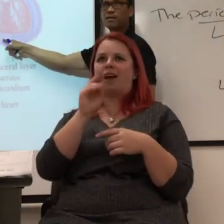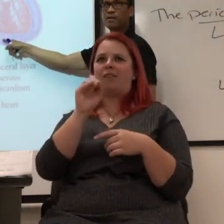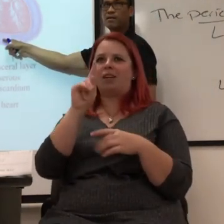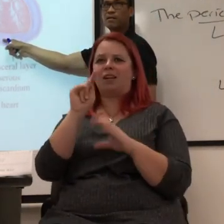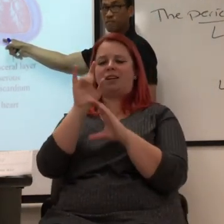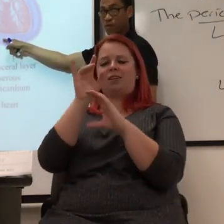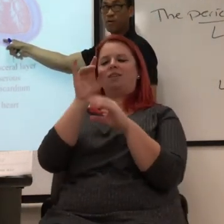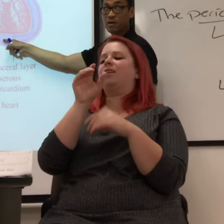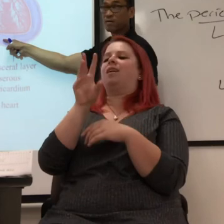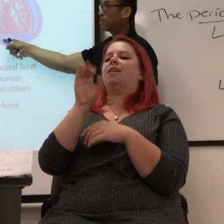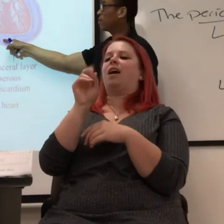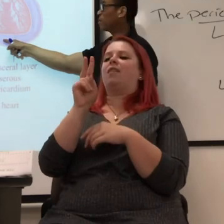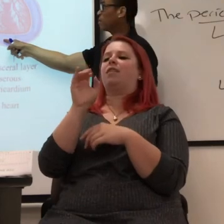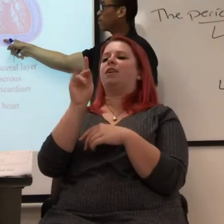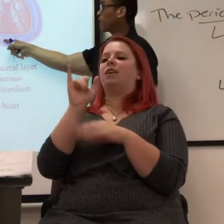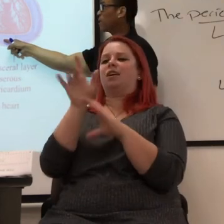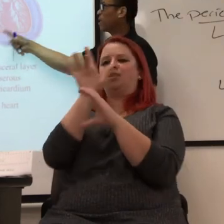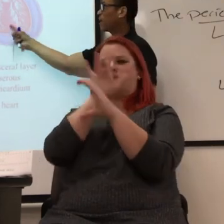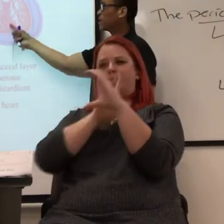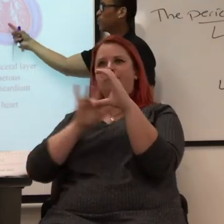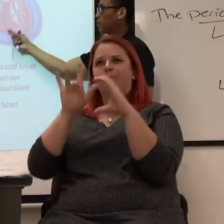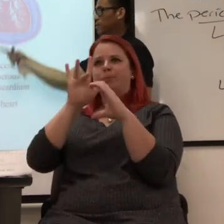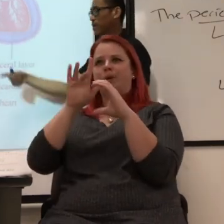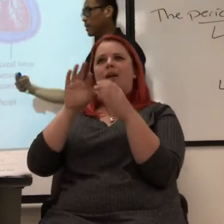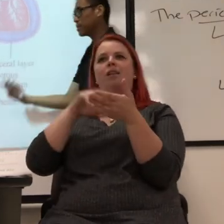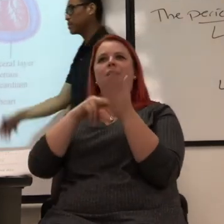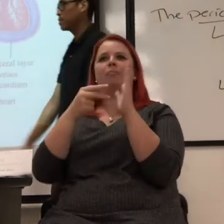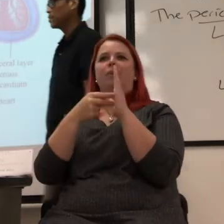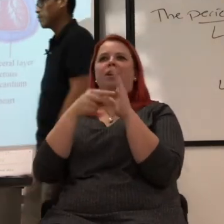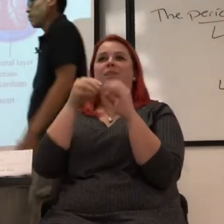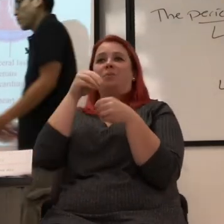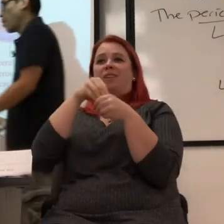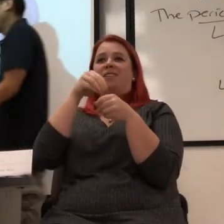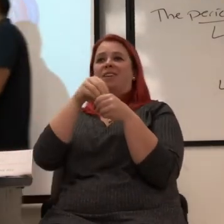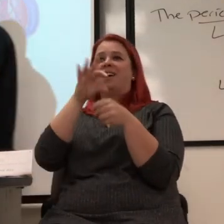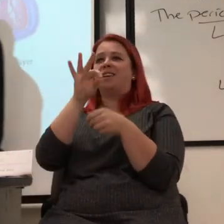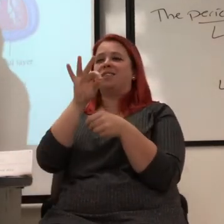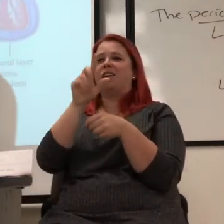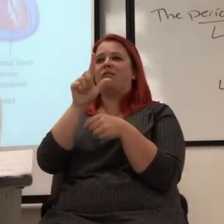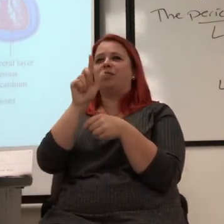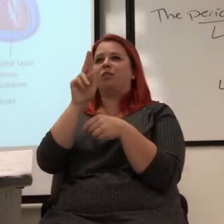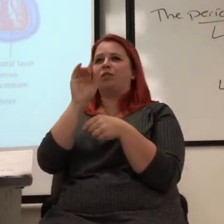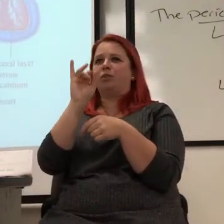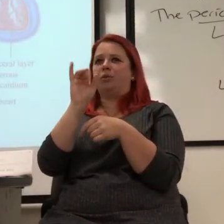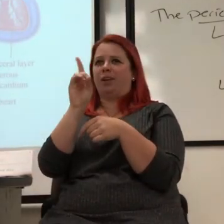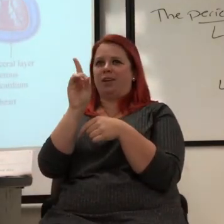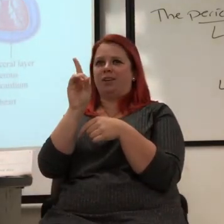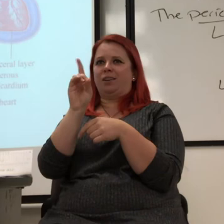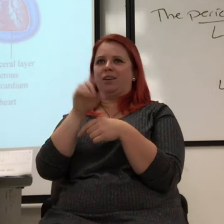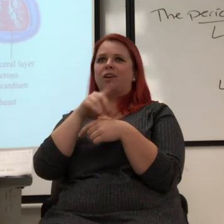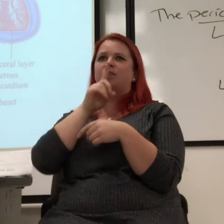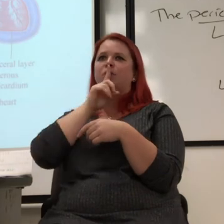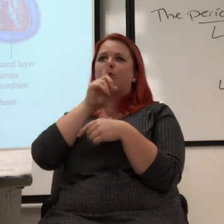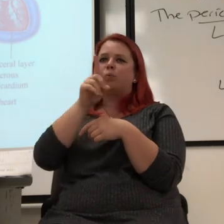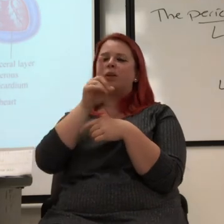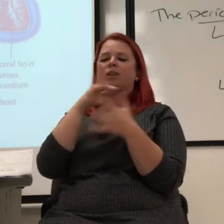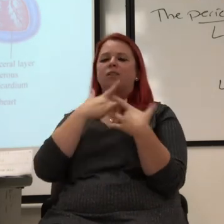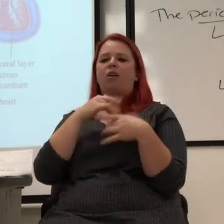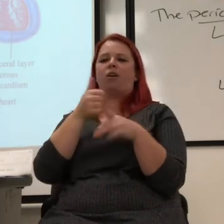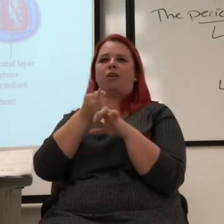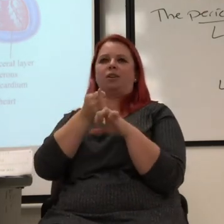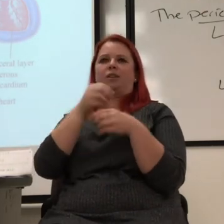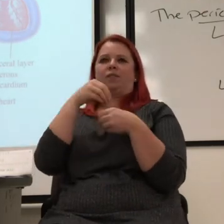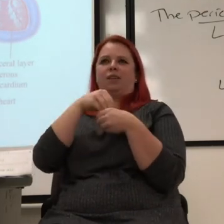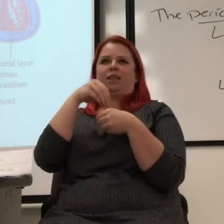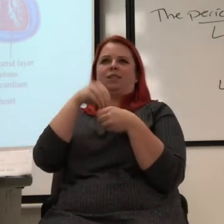it? The fluid. Okay. I guess what you could say is the heart is in the mediastinum, okay,